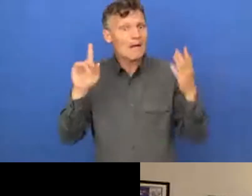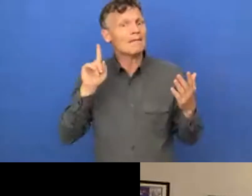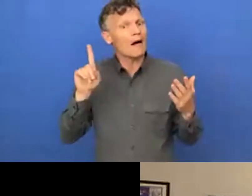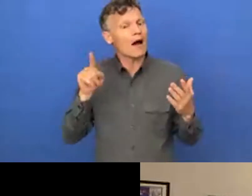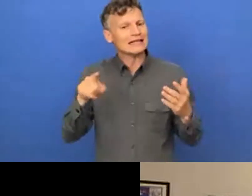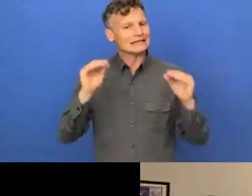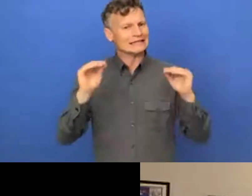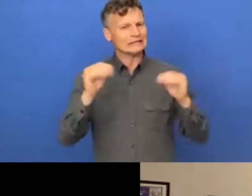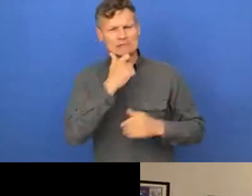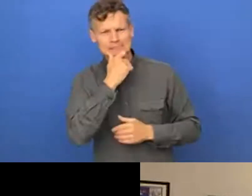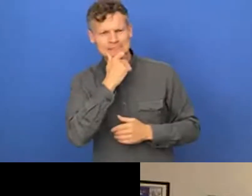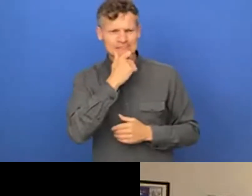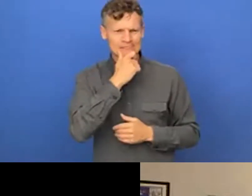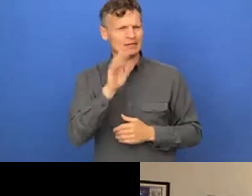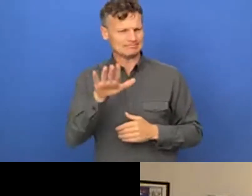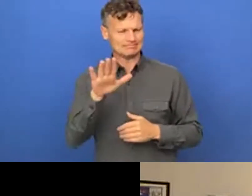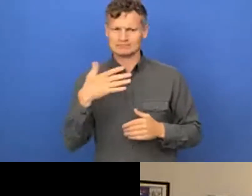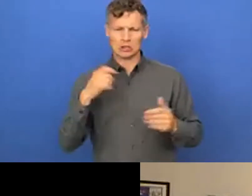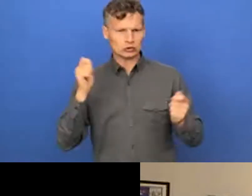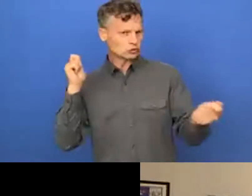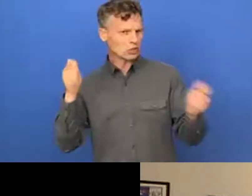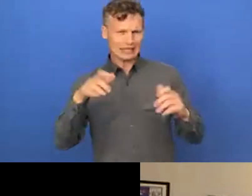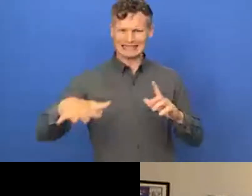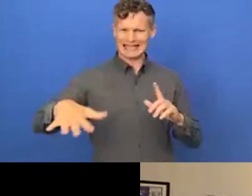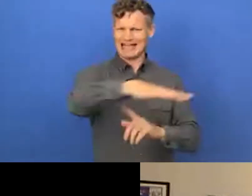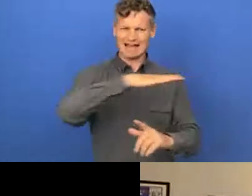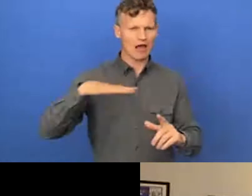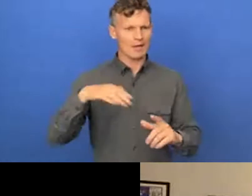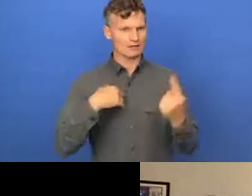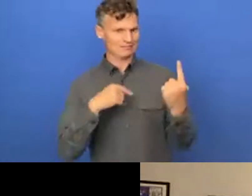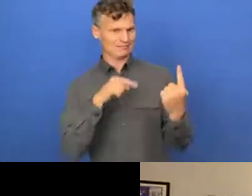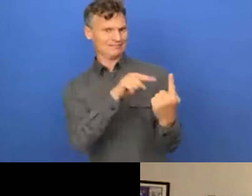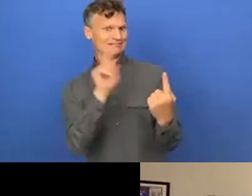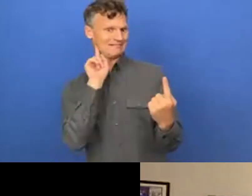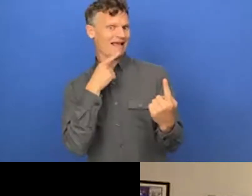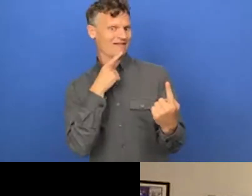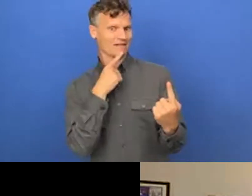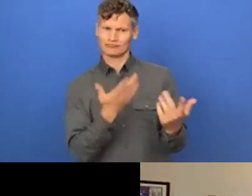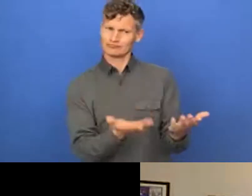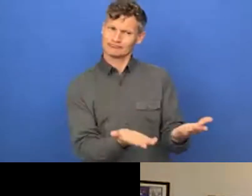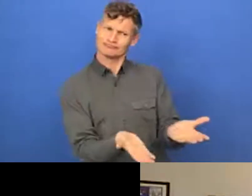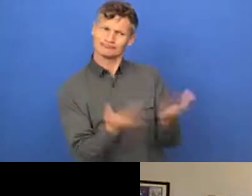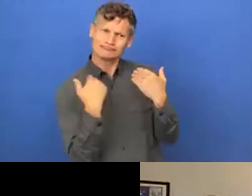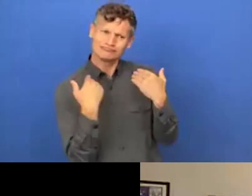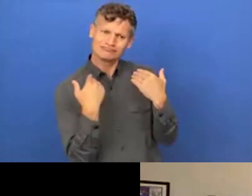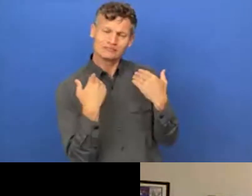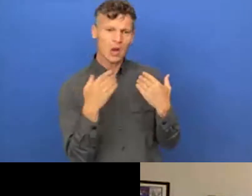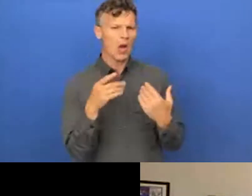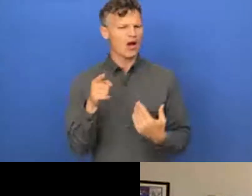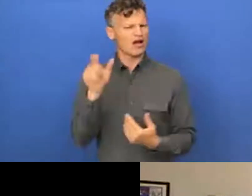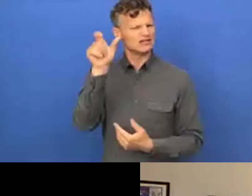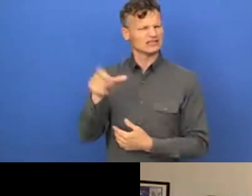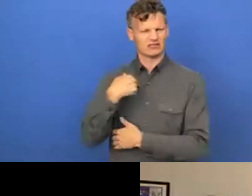was as welcome, as valued as every other child. And her comment to us was that it takes will. That's all it